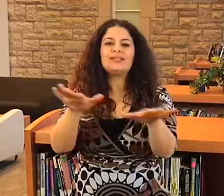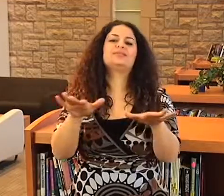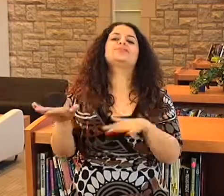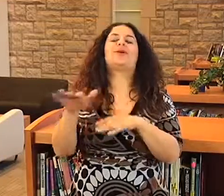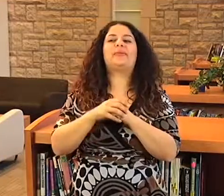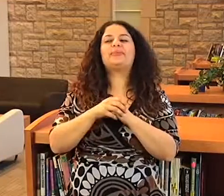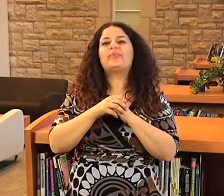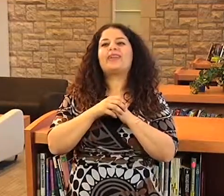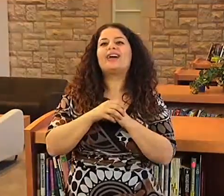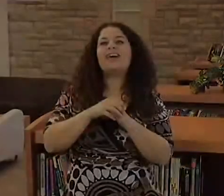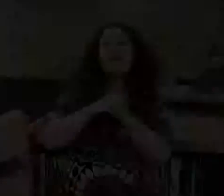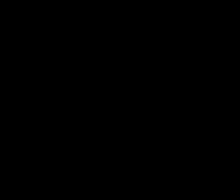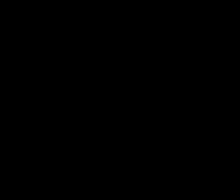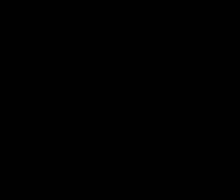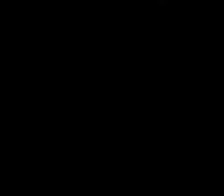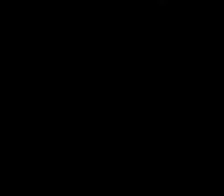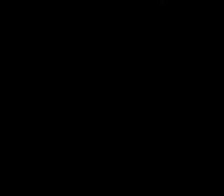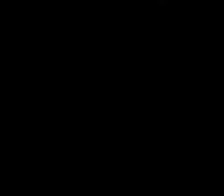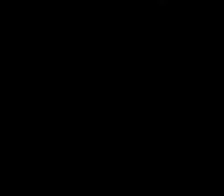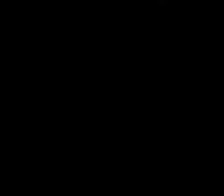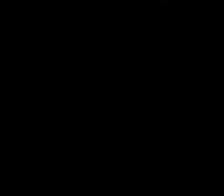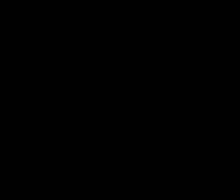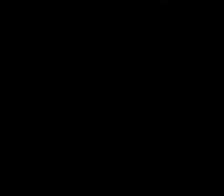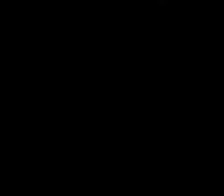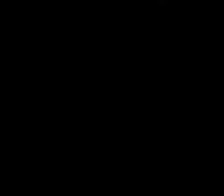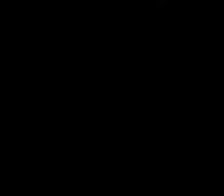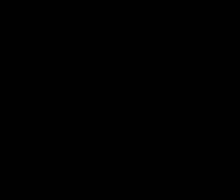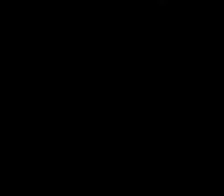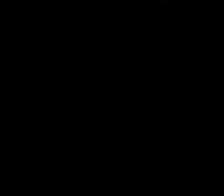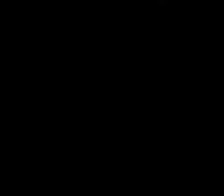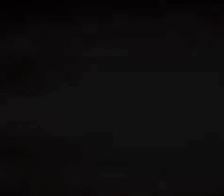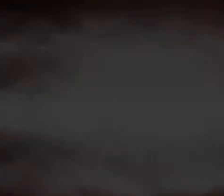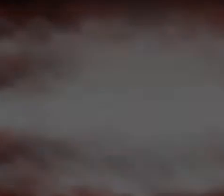in certain situations, spoken English.